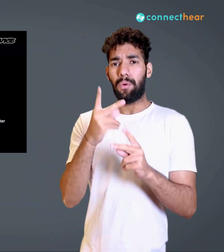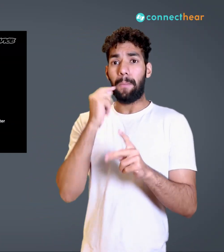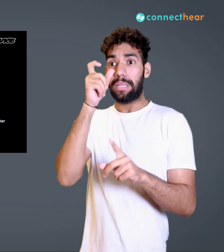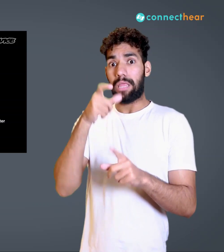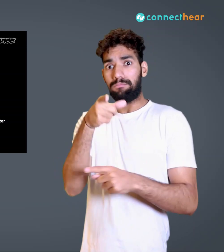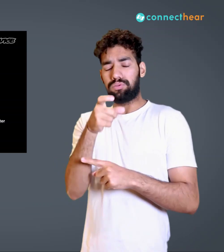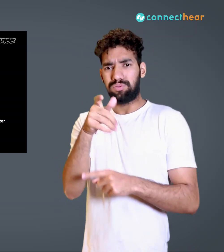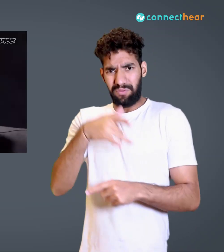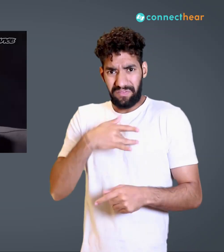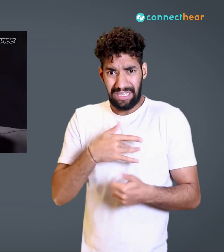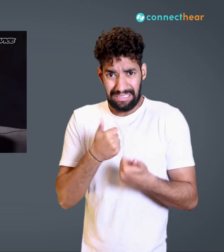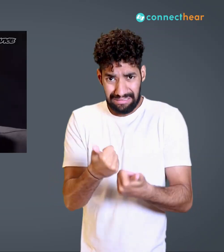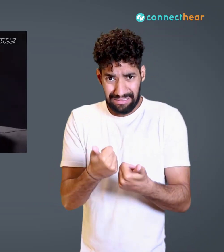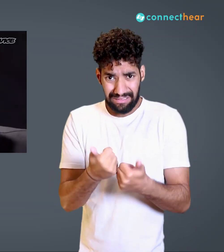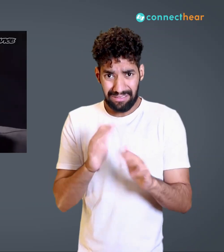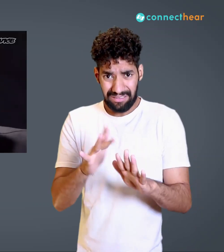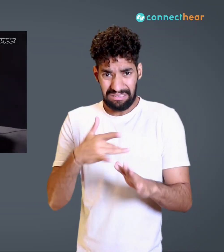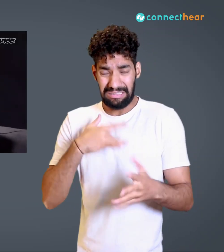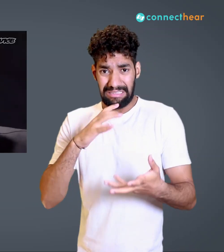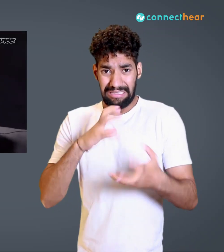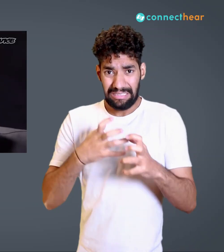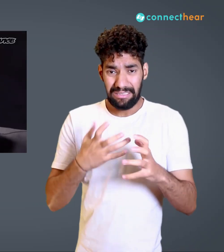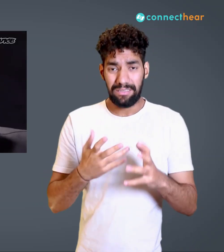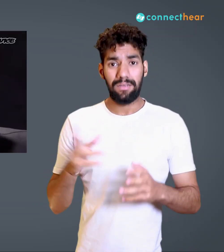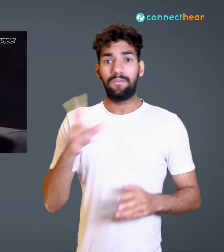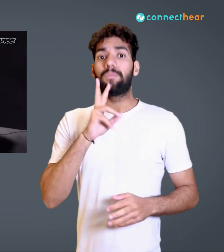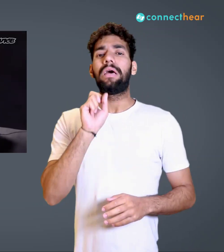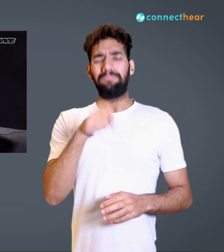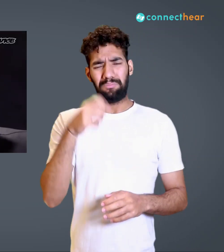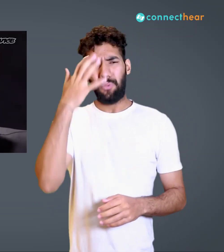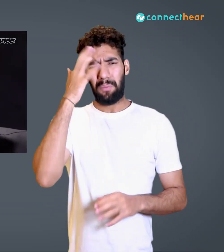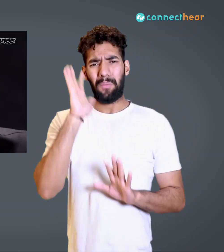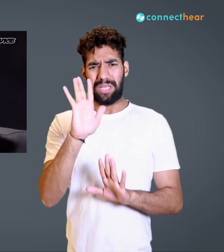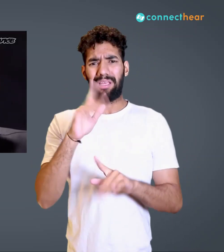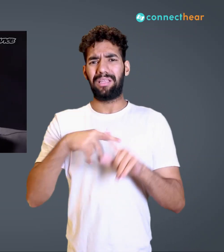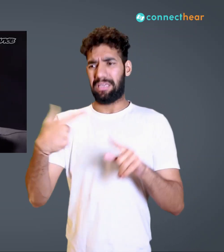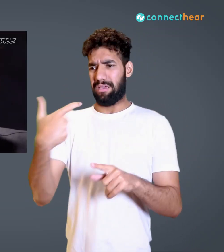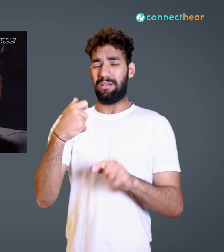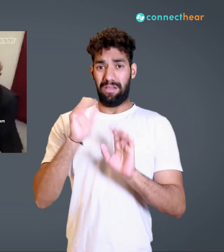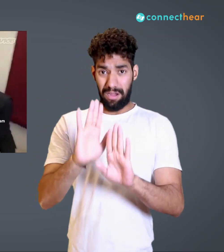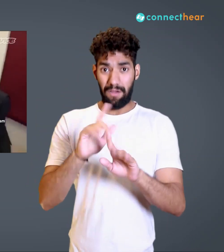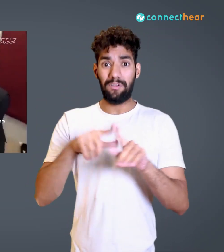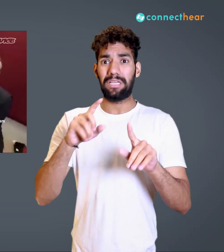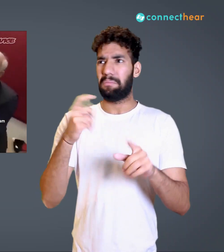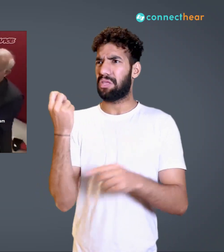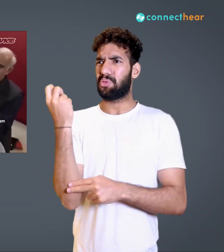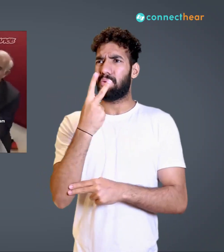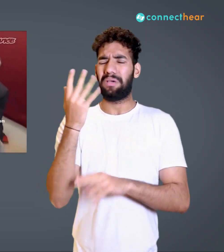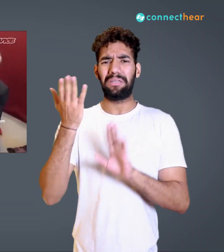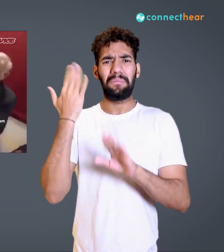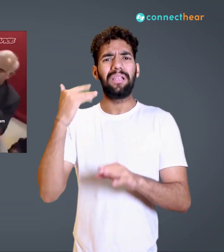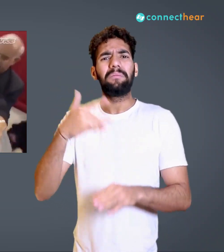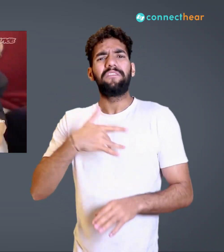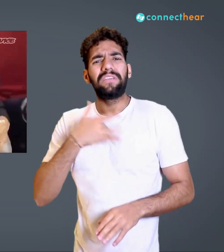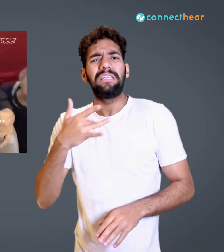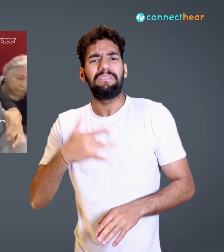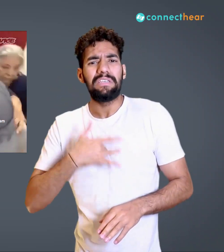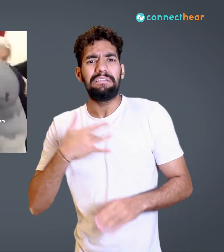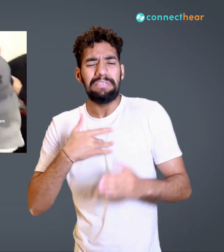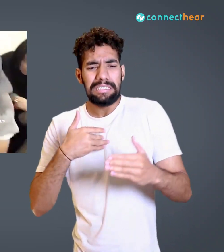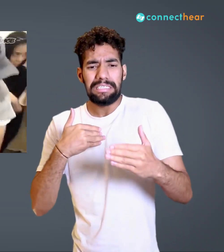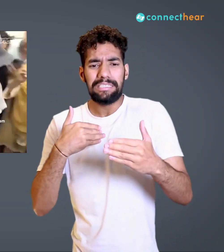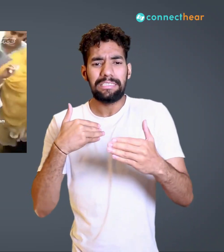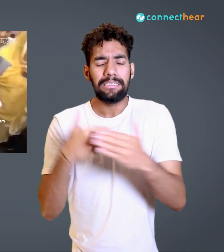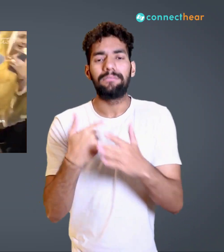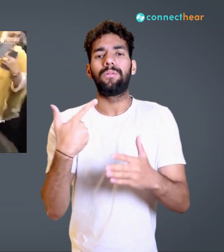is shooting at you? Well, I was expecting an attempt on my life, and I had predicted that for 2